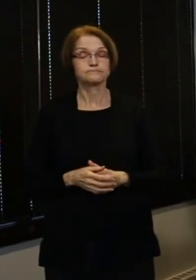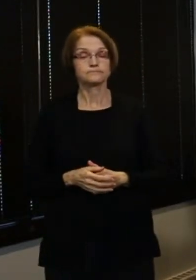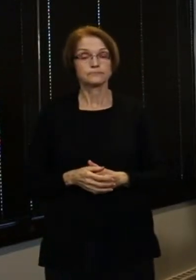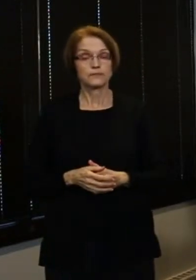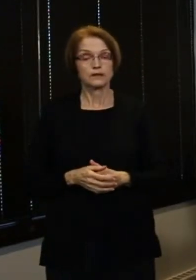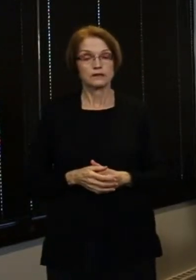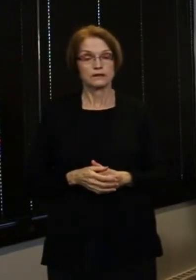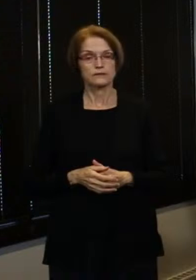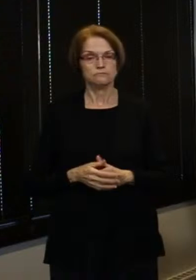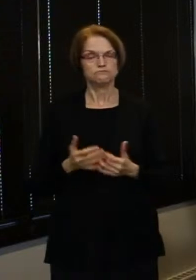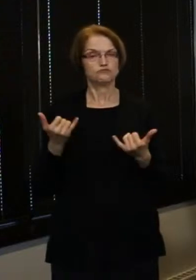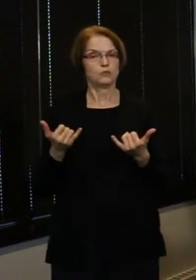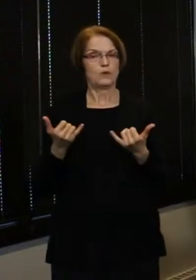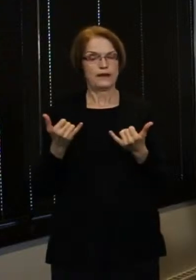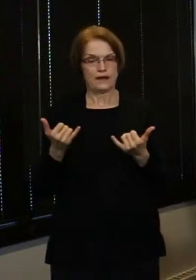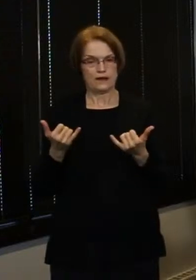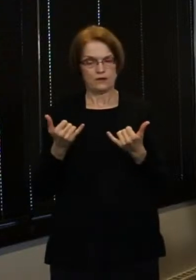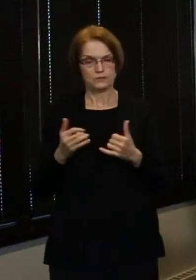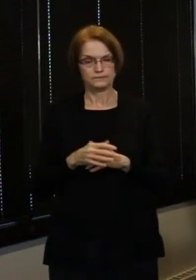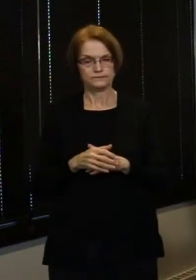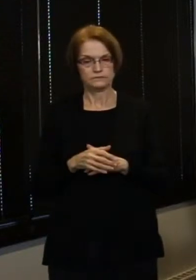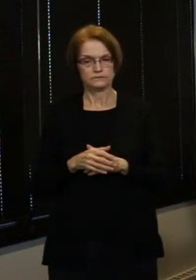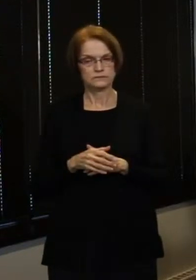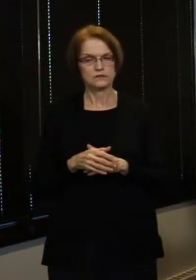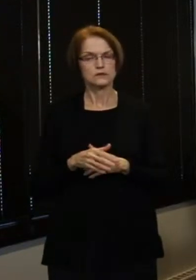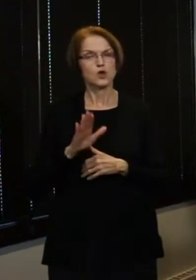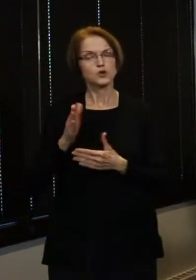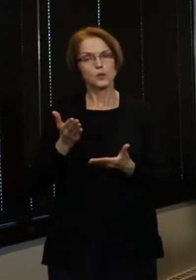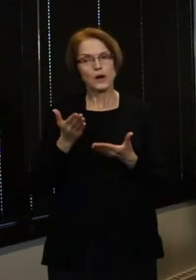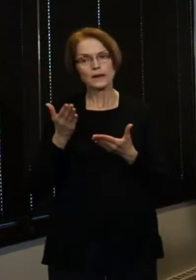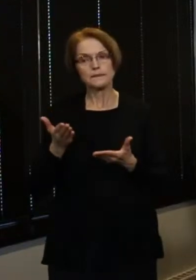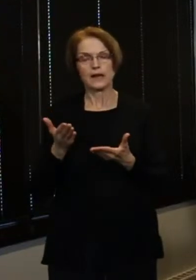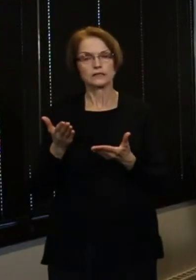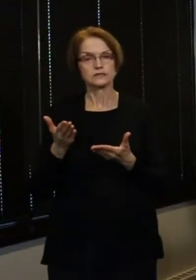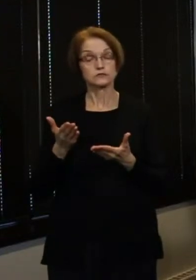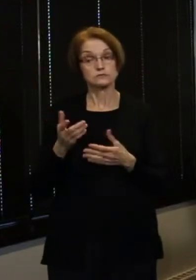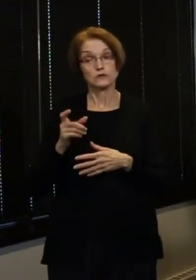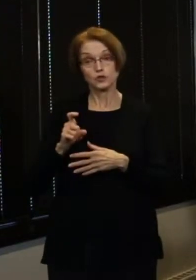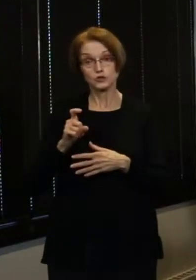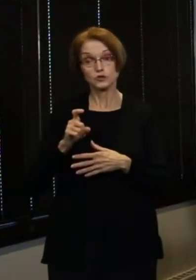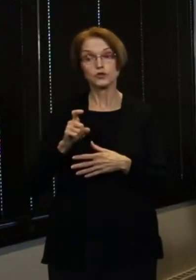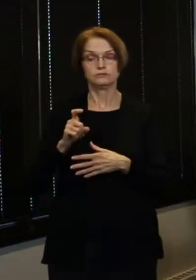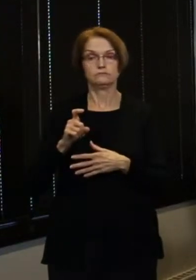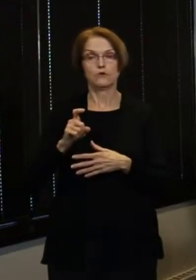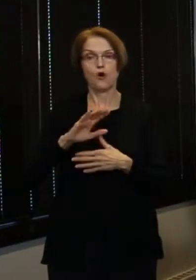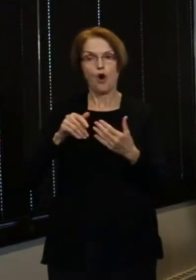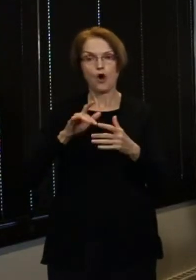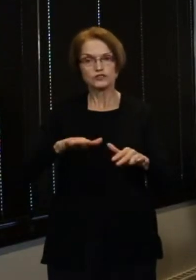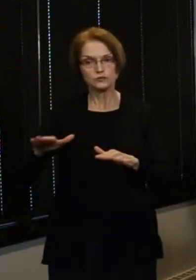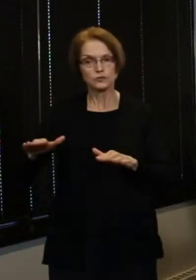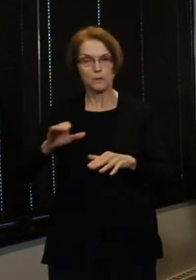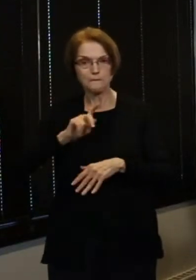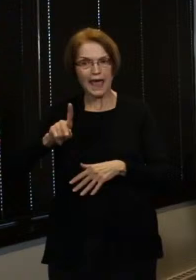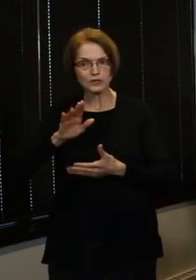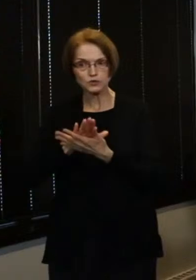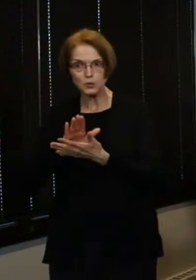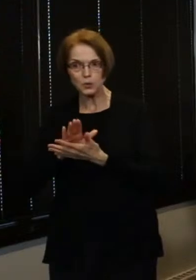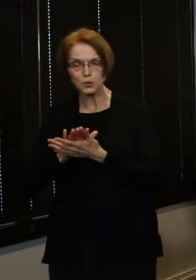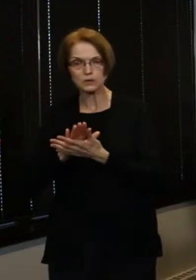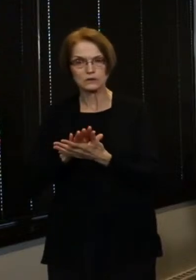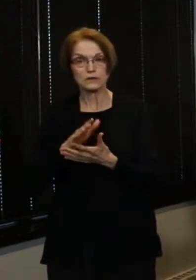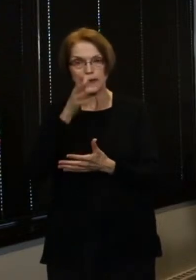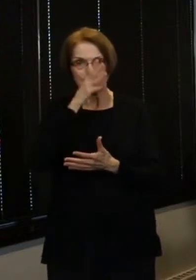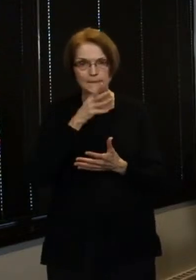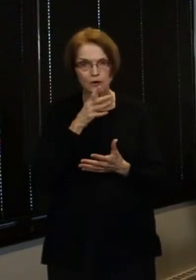As it stands now, what's your recommendation for returning to all in-person learning? Parents seem to be pushing for it